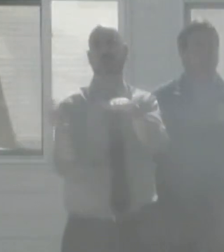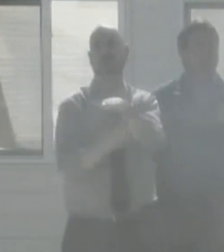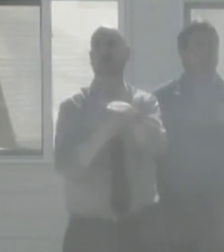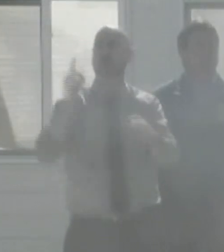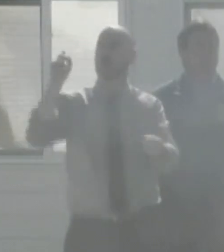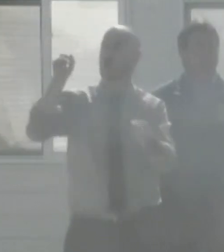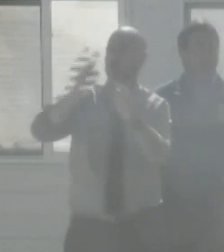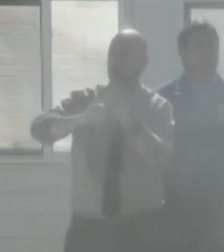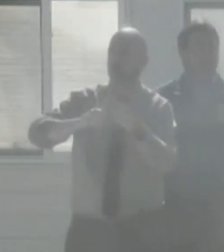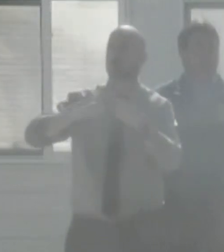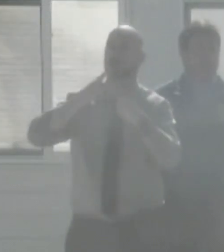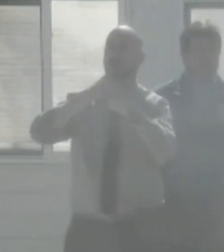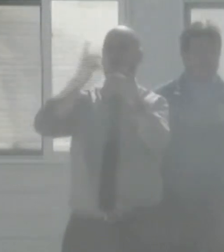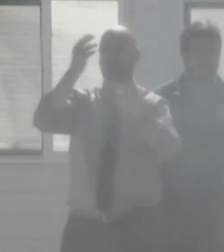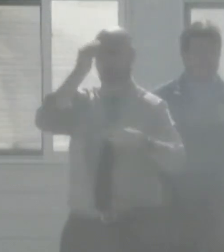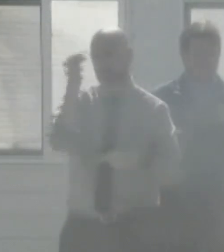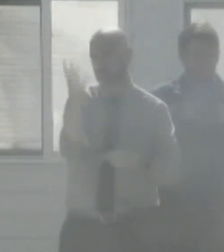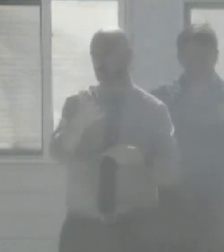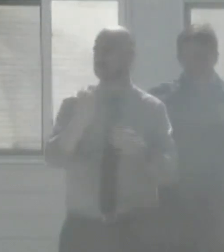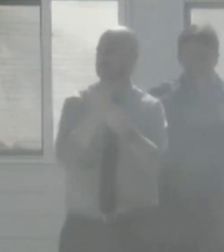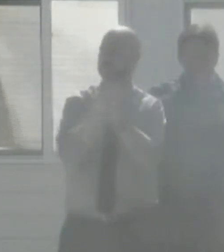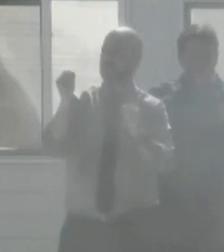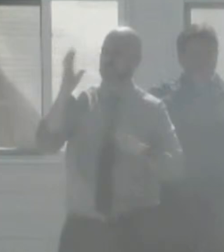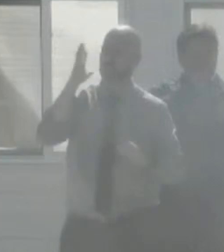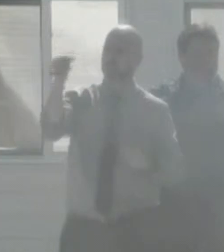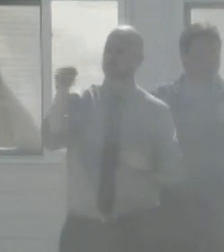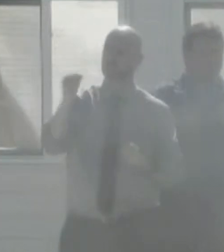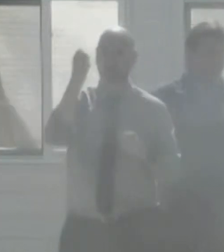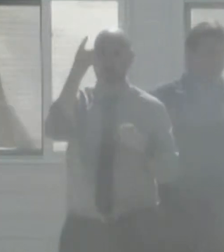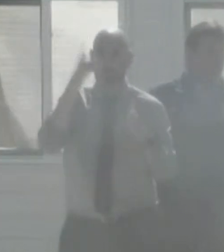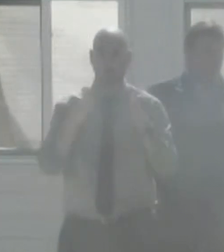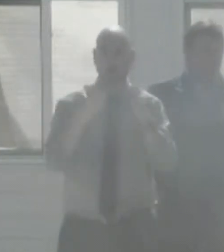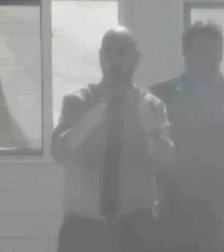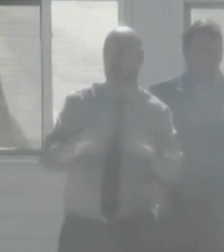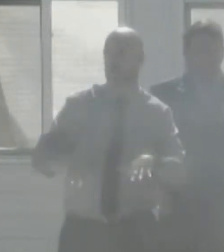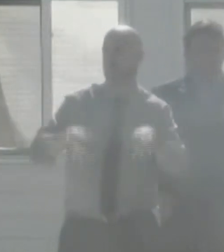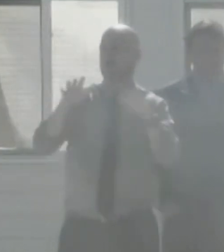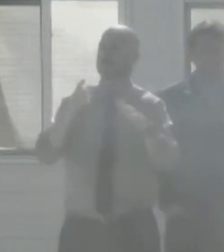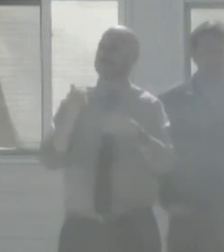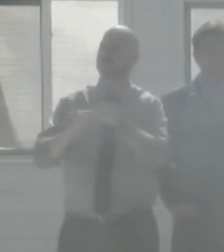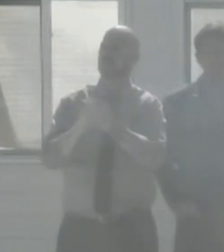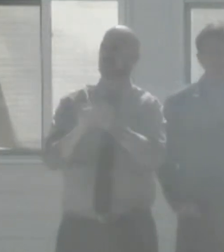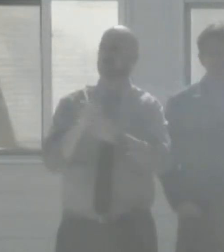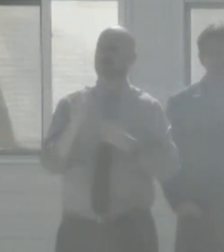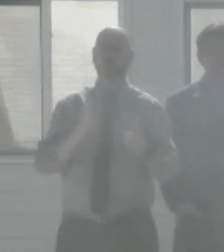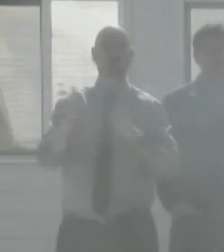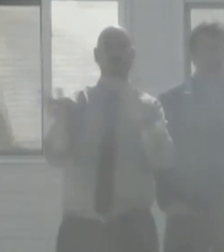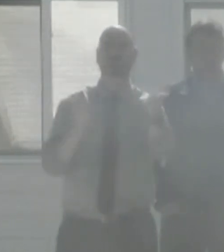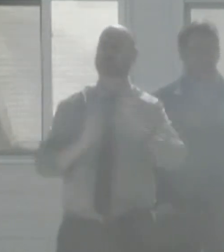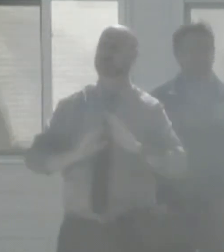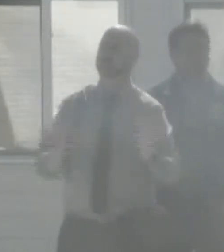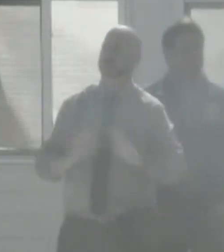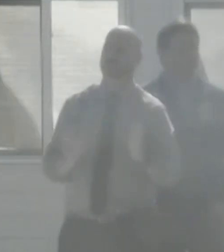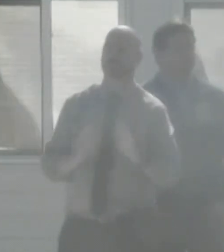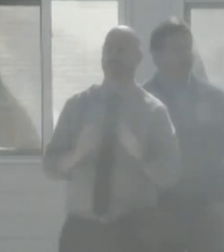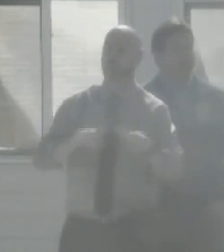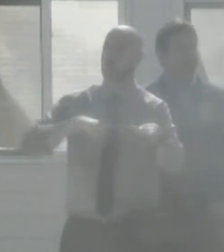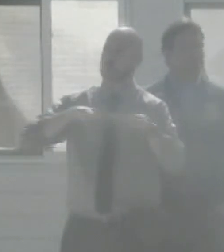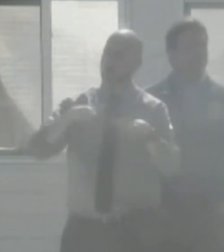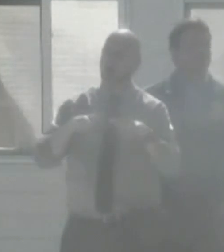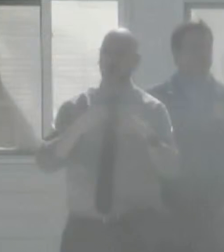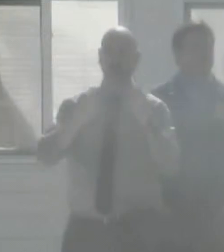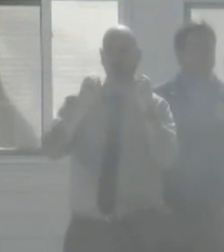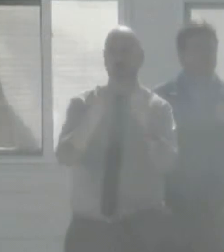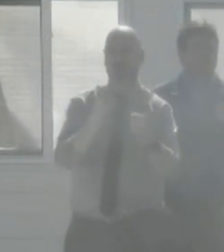flooded, and the potential for hazardous conditions with them still exists. Please do not walk or drive through them under any